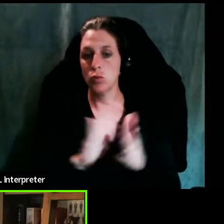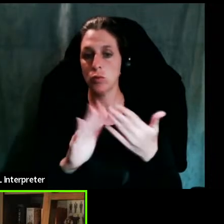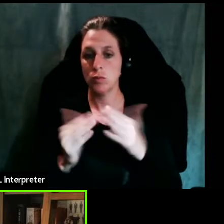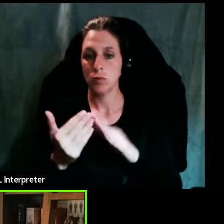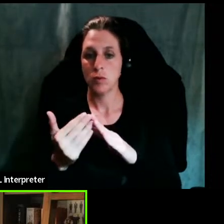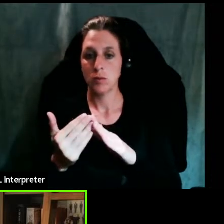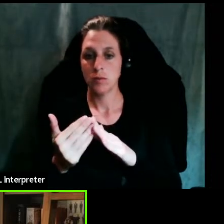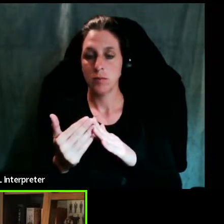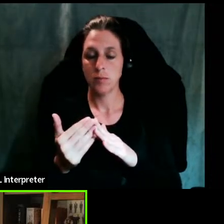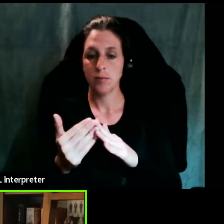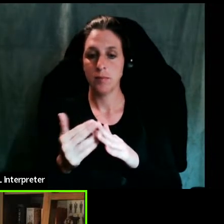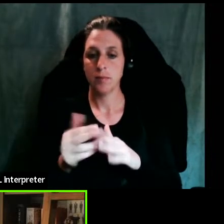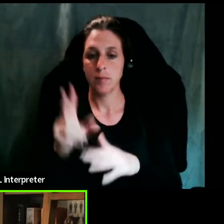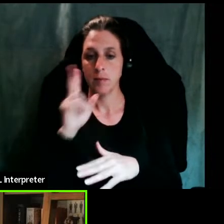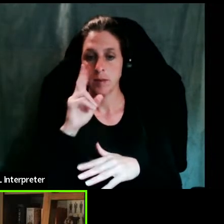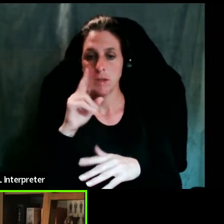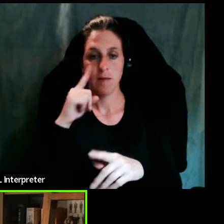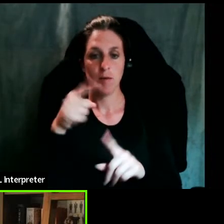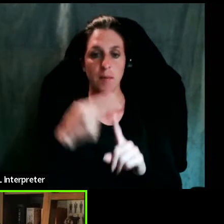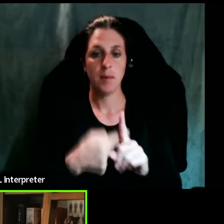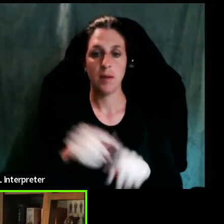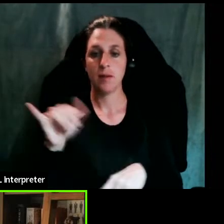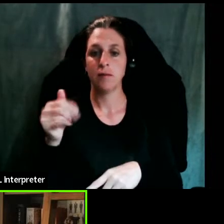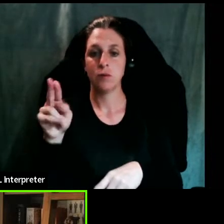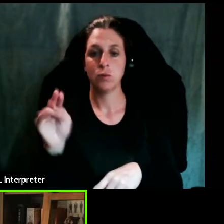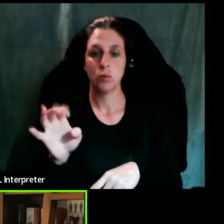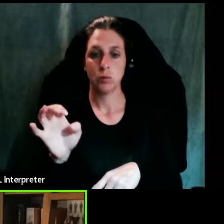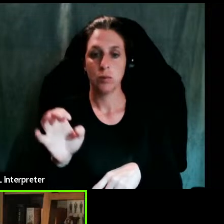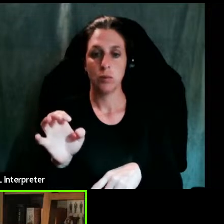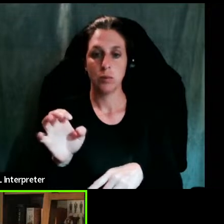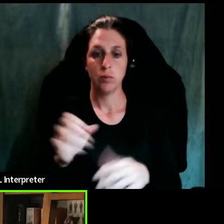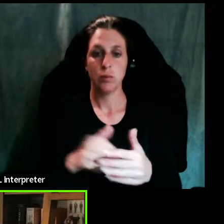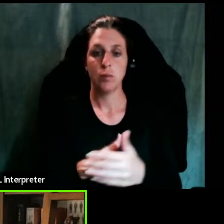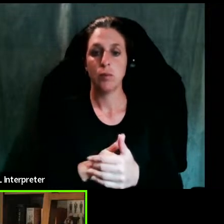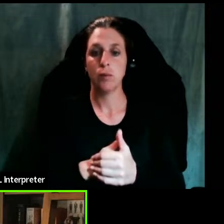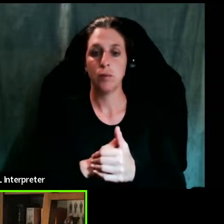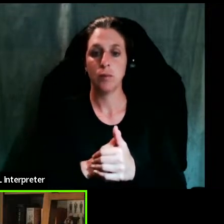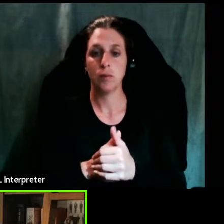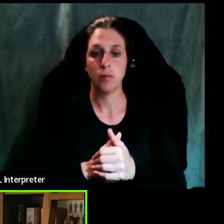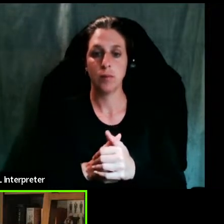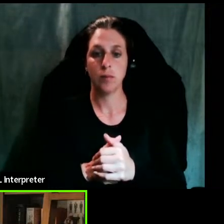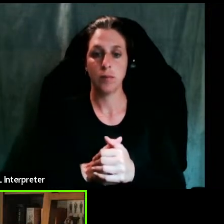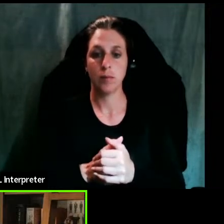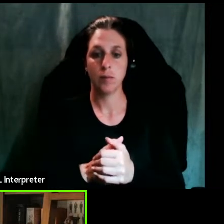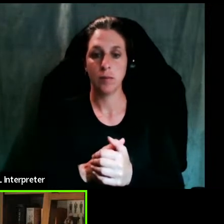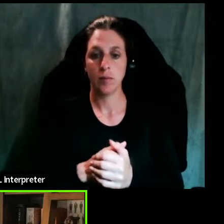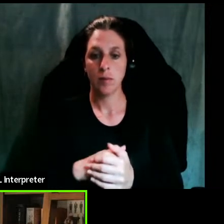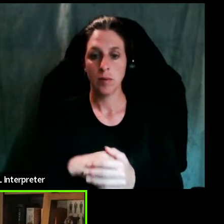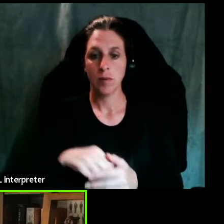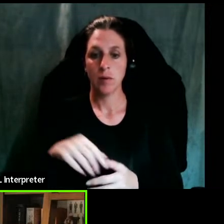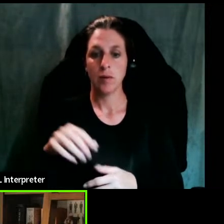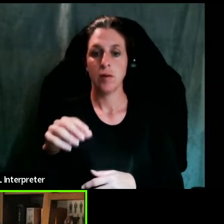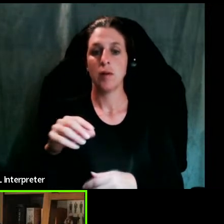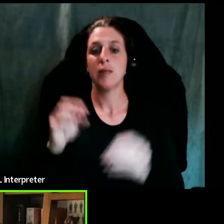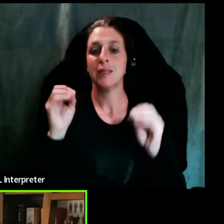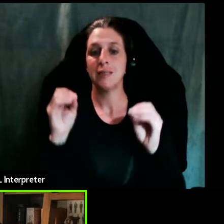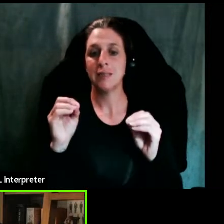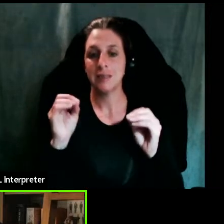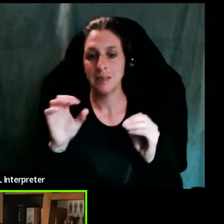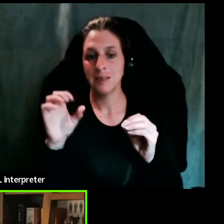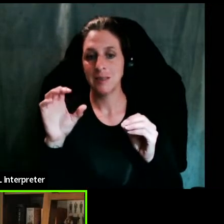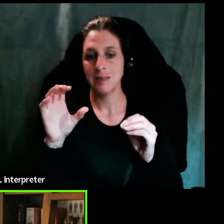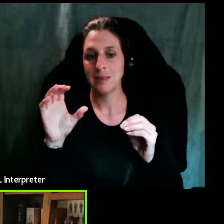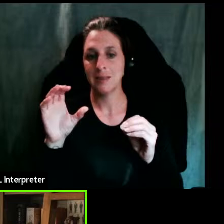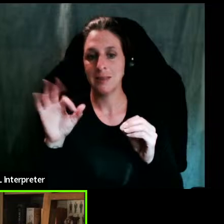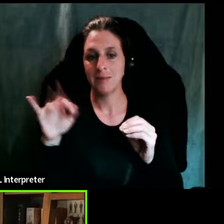Let's see. For the month of June, the SMUHSD CFT Teachers Union, in support of team building